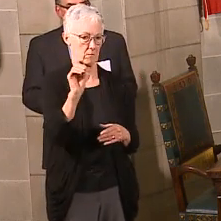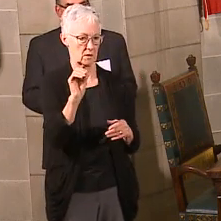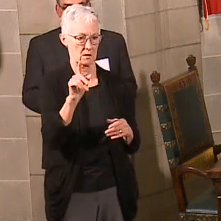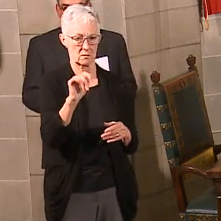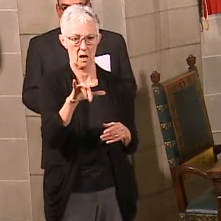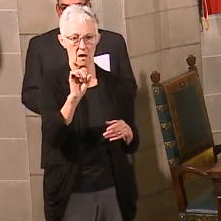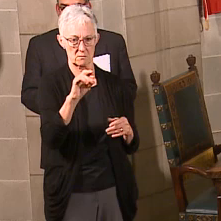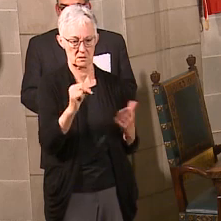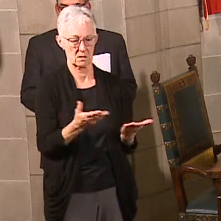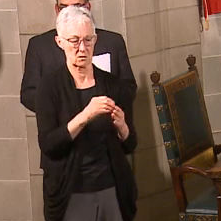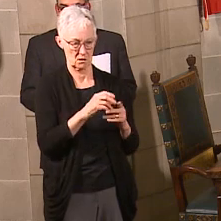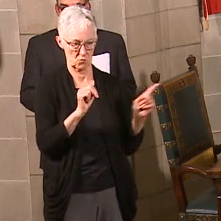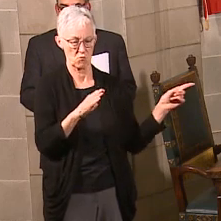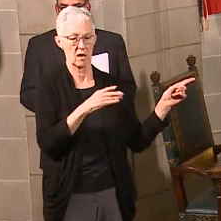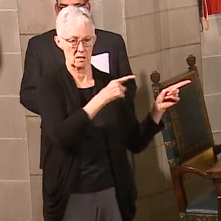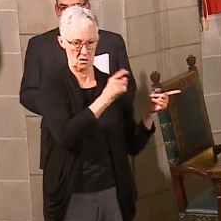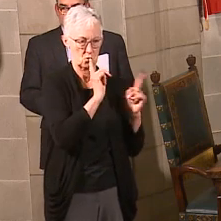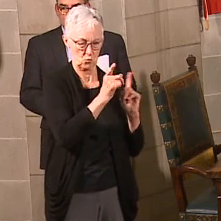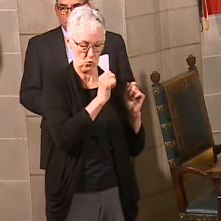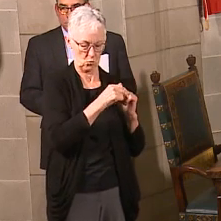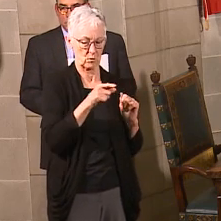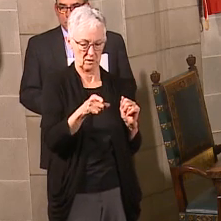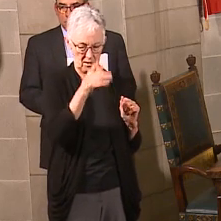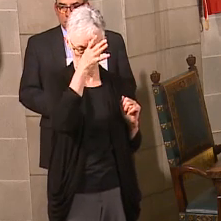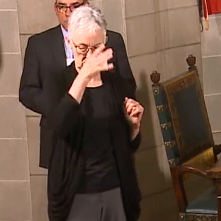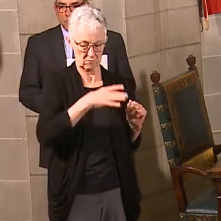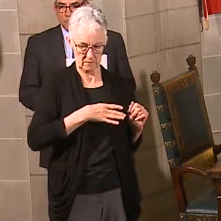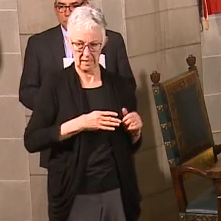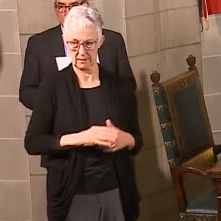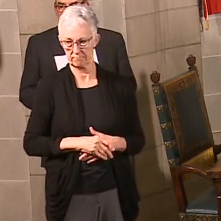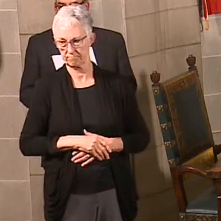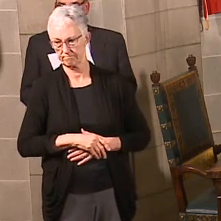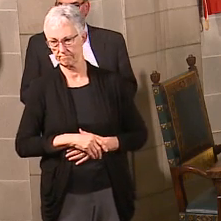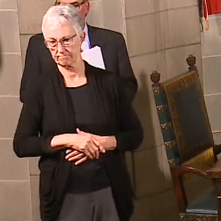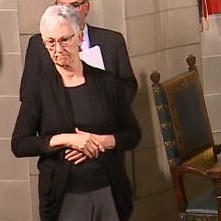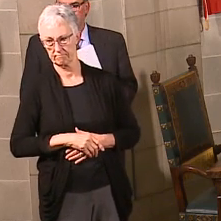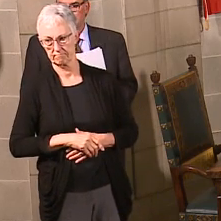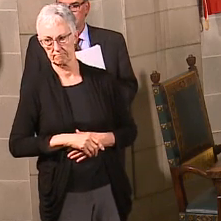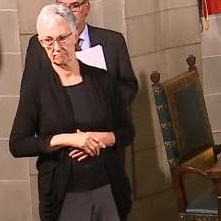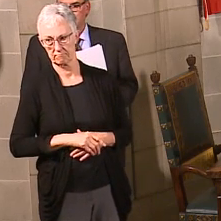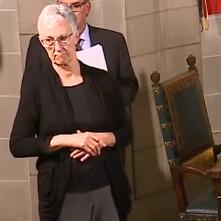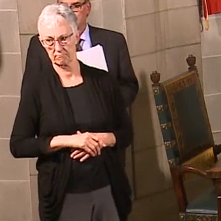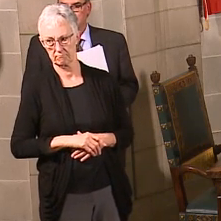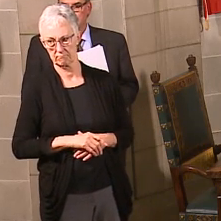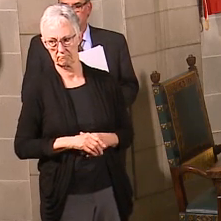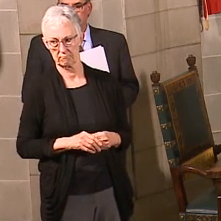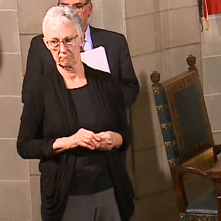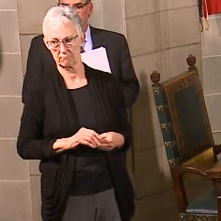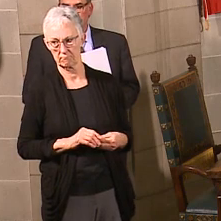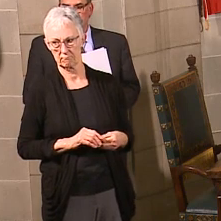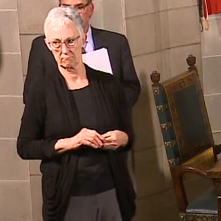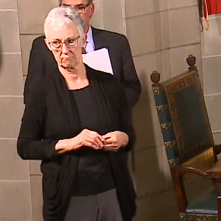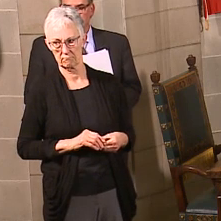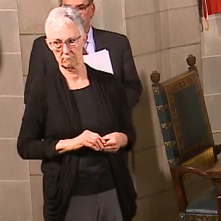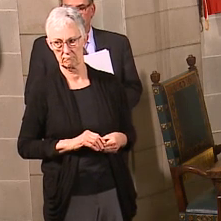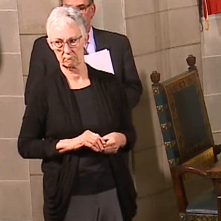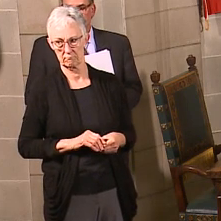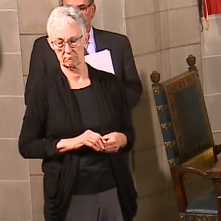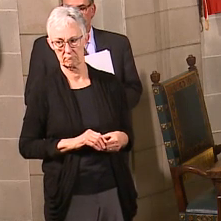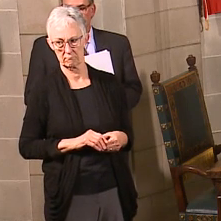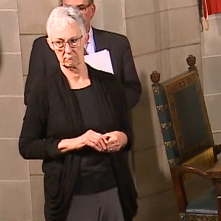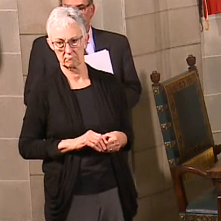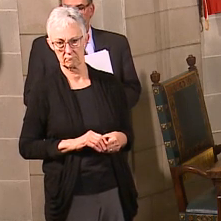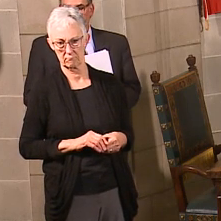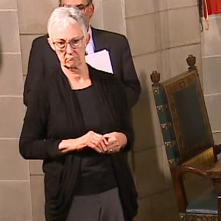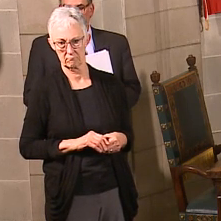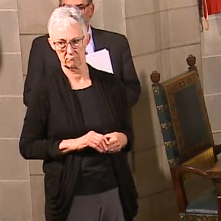yes. Grant Schulte would like to know, does the decision regarding hospitals apply to areas of the state where DHM